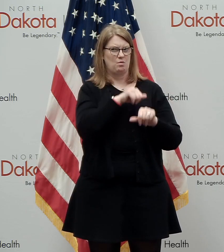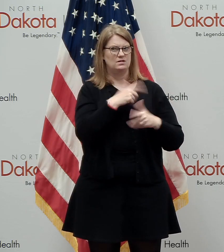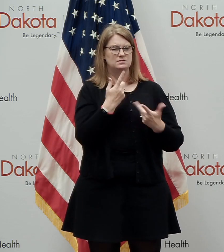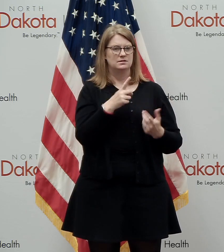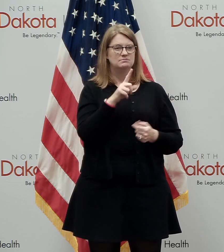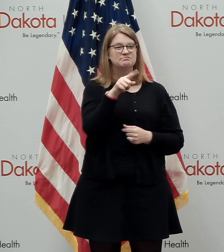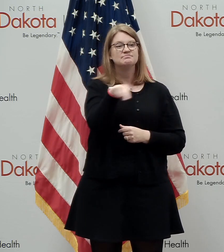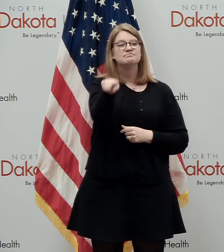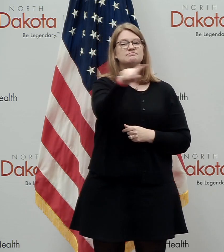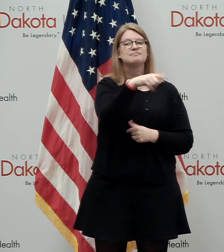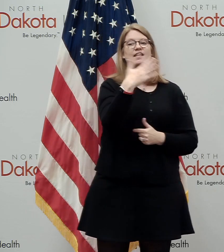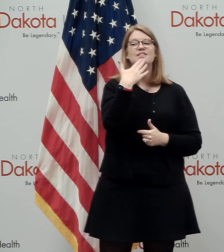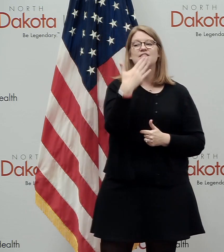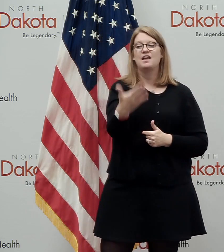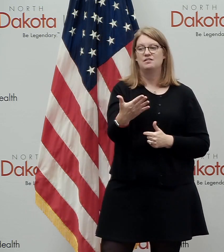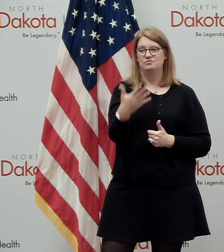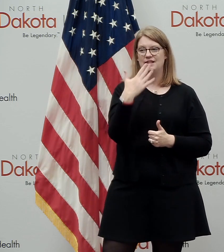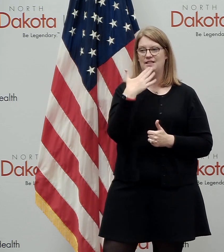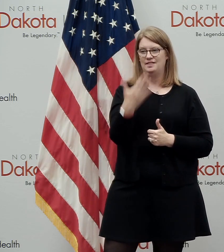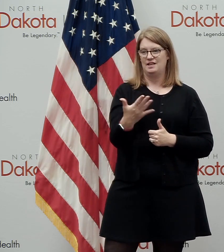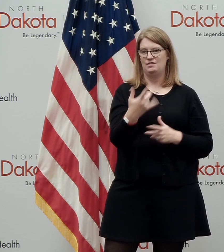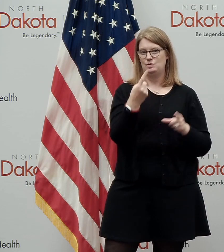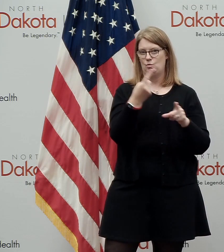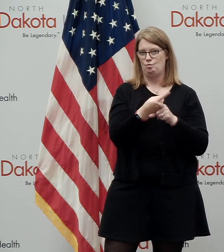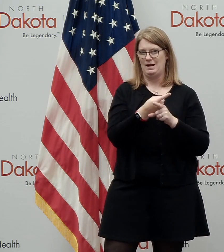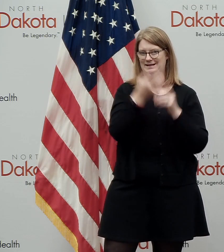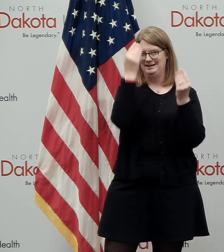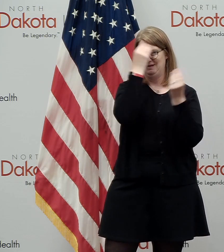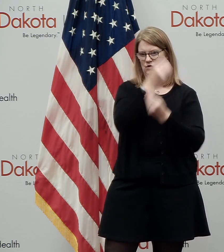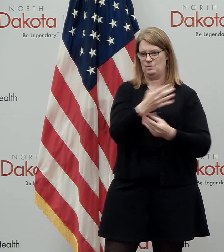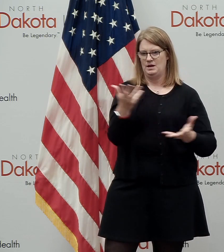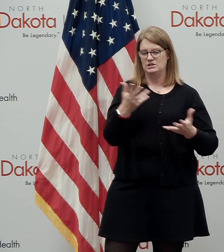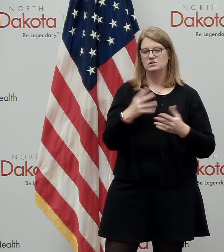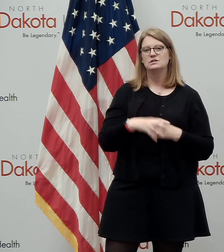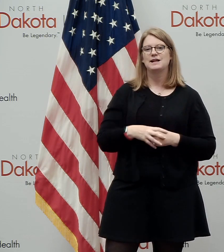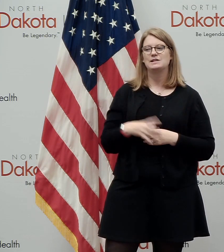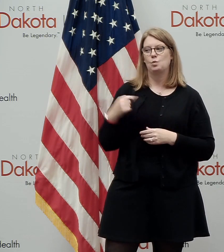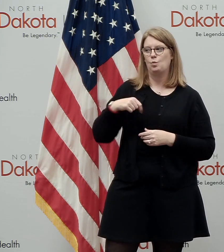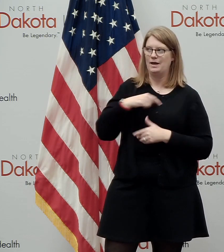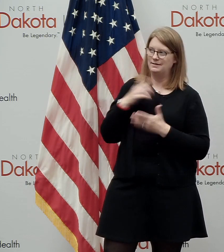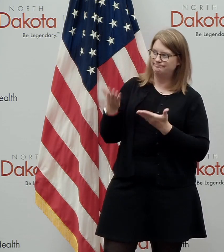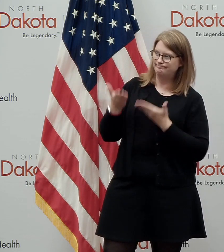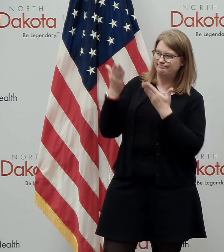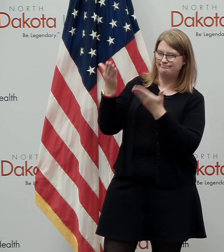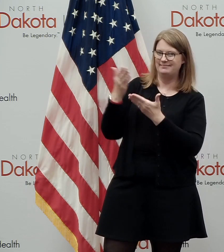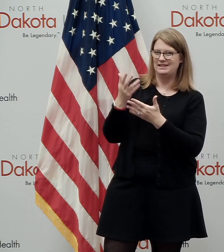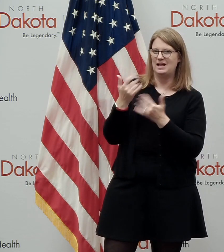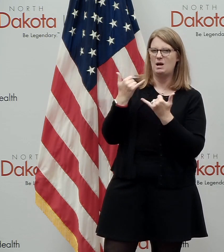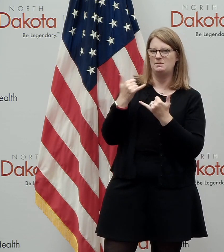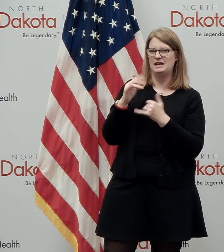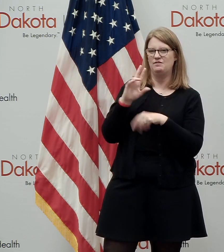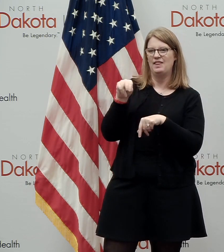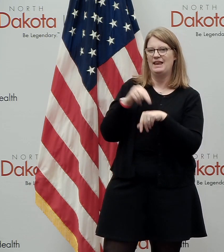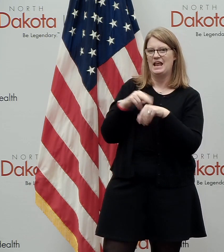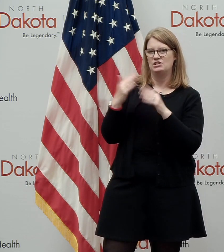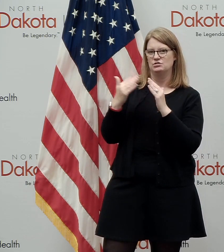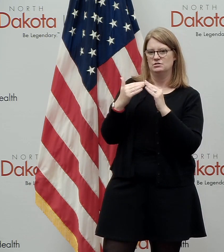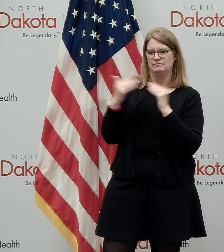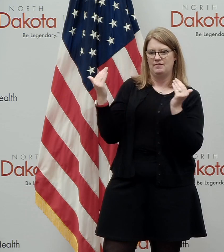your working as we get the updated data on the national sites. In the meantime, again, if you want to get the